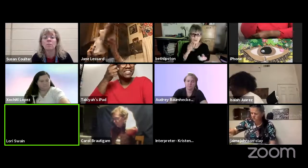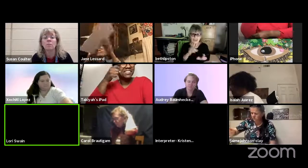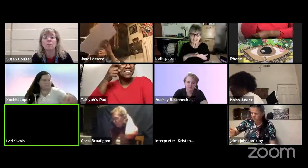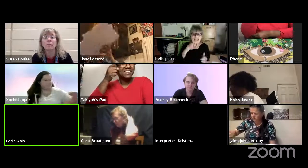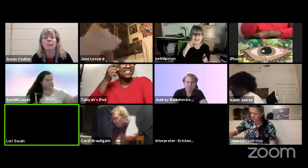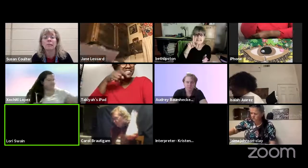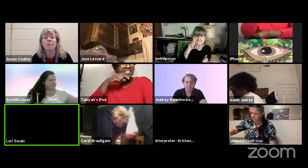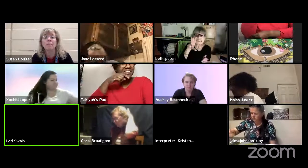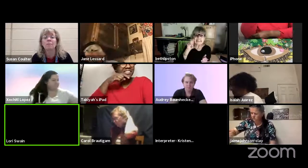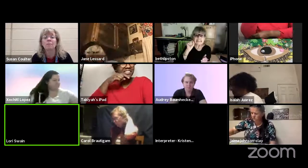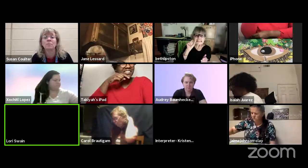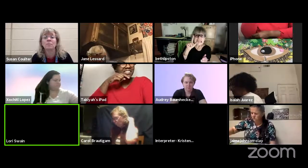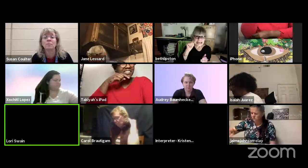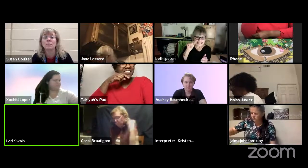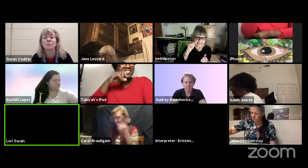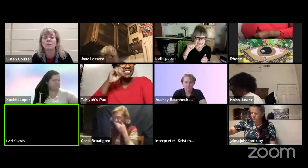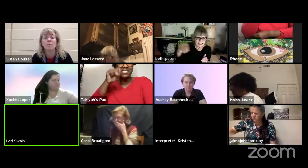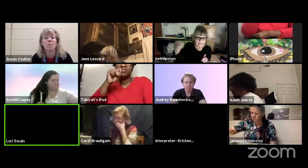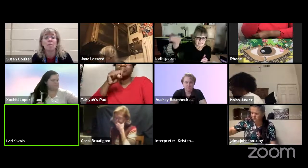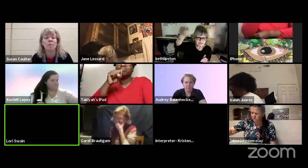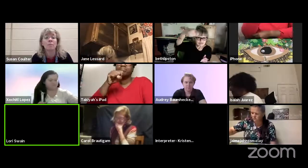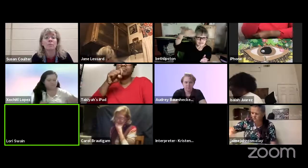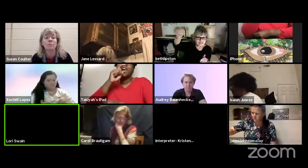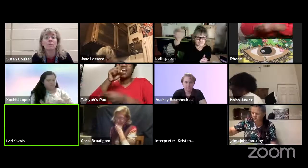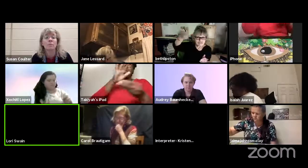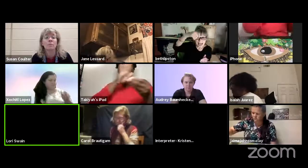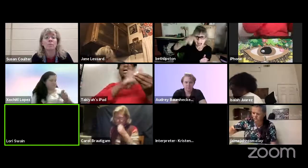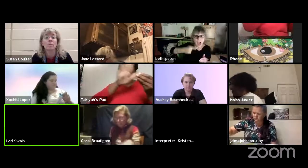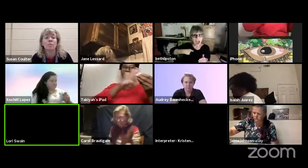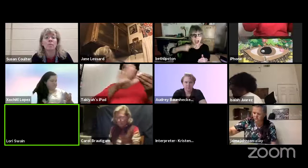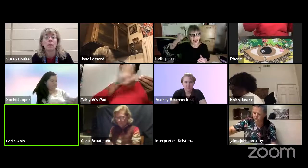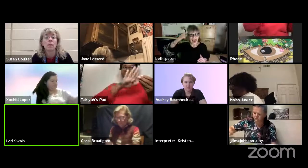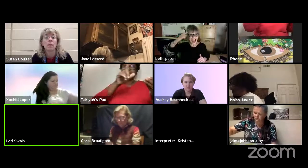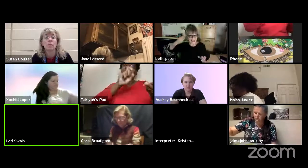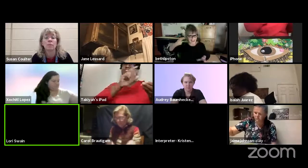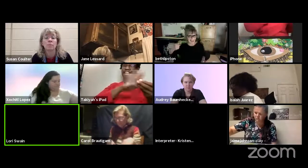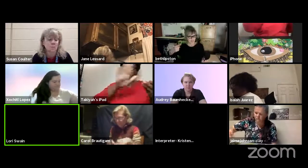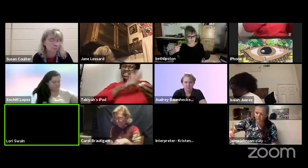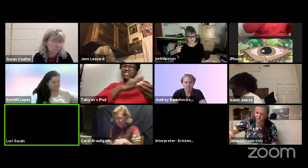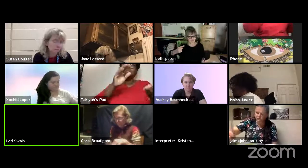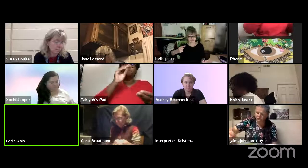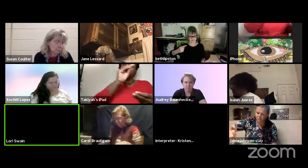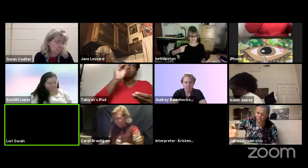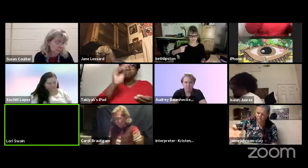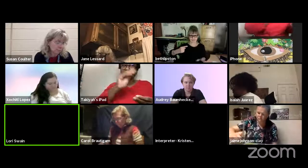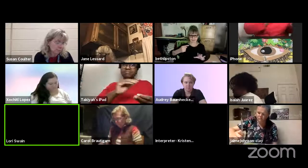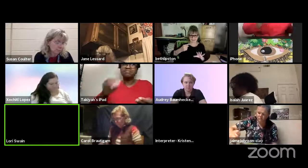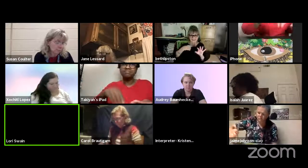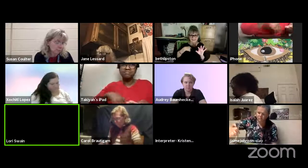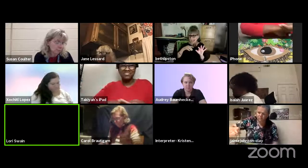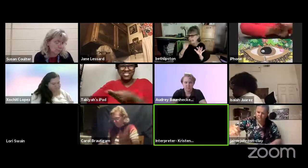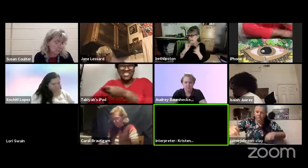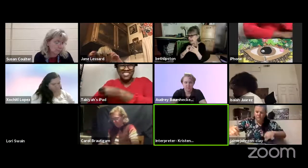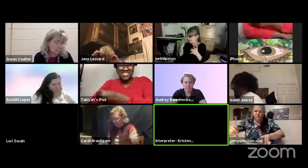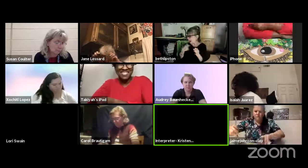And I am kind of lazy. I probably won't frame it because then I have to dust that frame. Right. You're gonna have So to clean